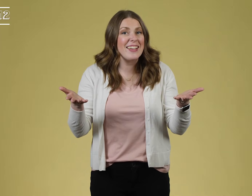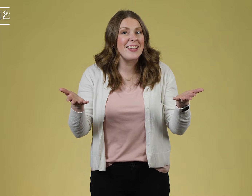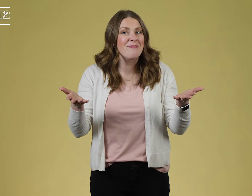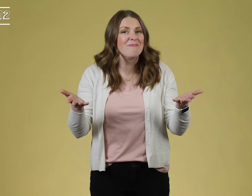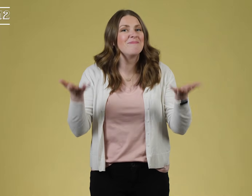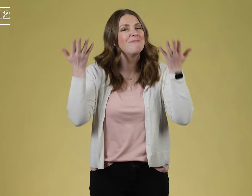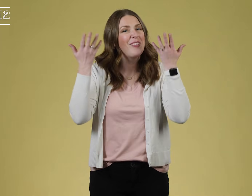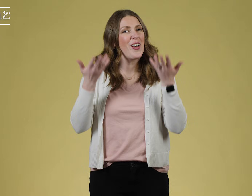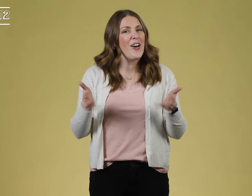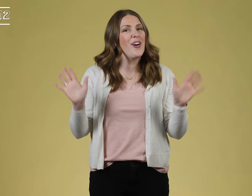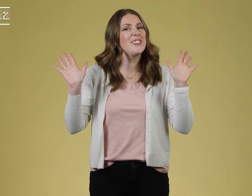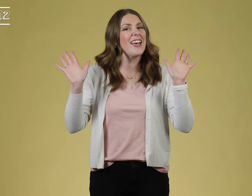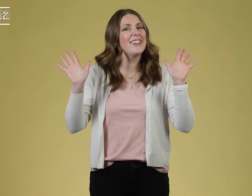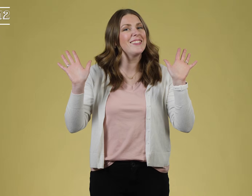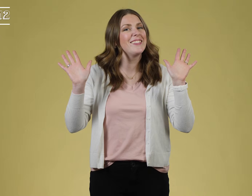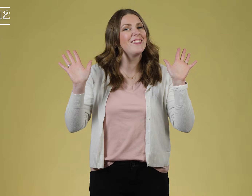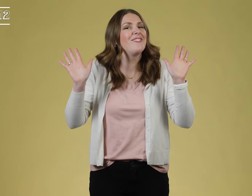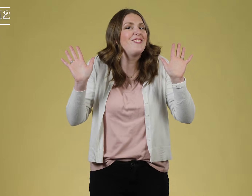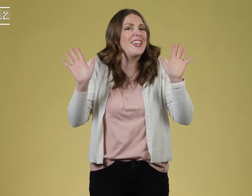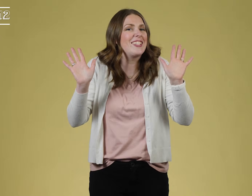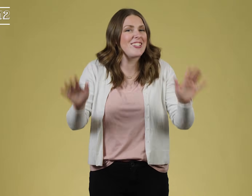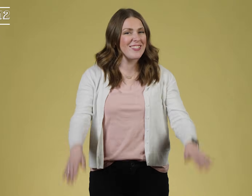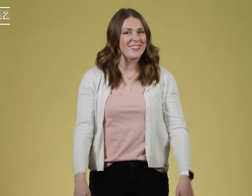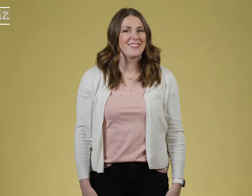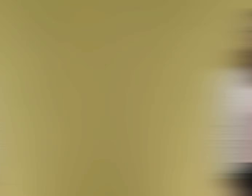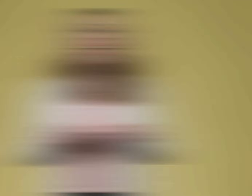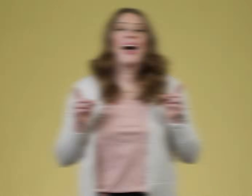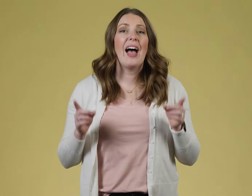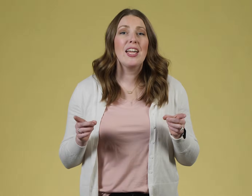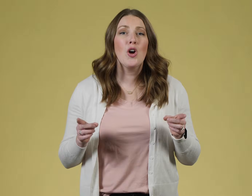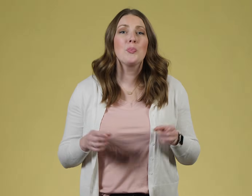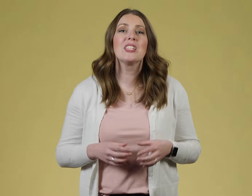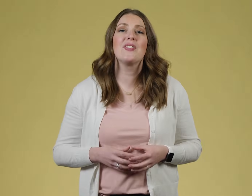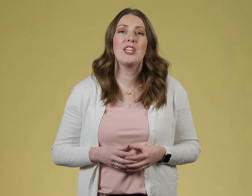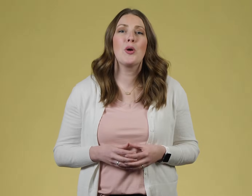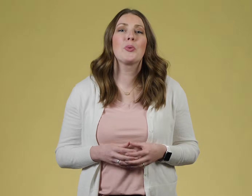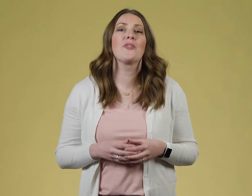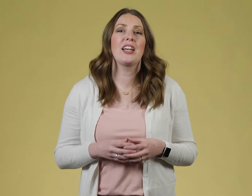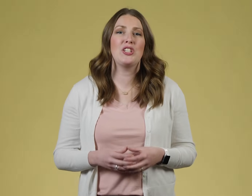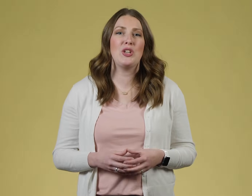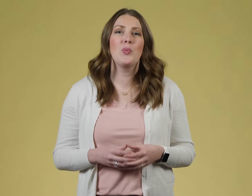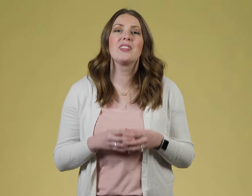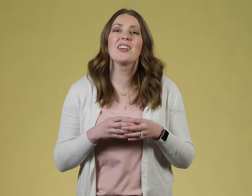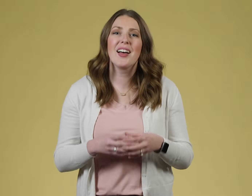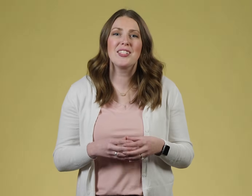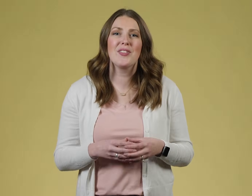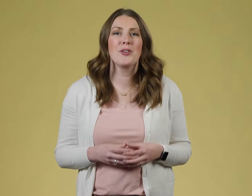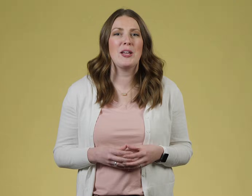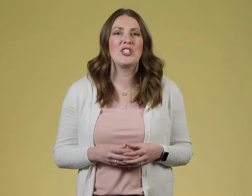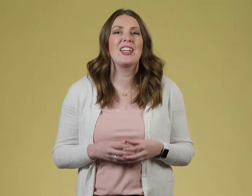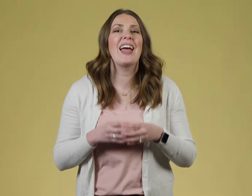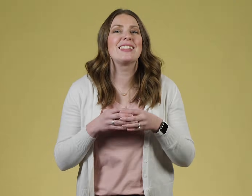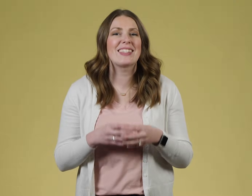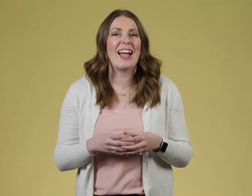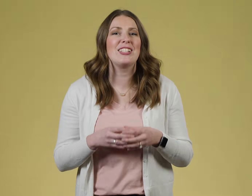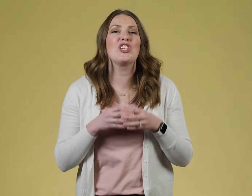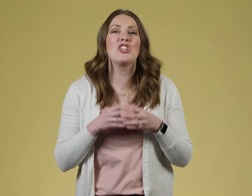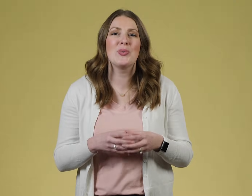it. All done, finish. I hope this video provided you with tons of information and signs you can